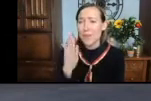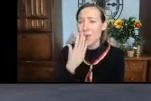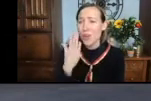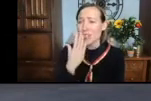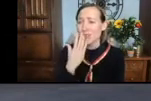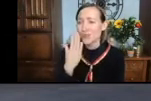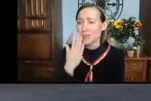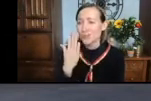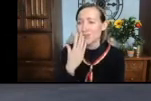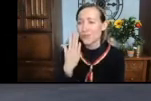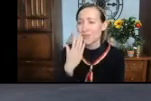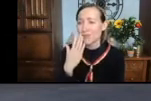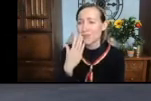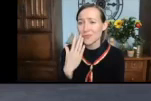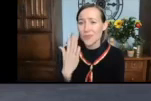Bored.